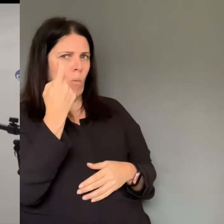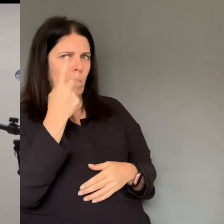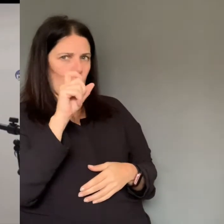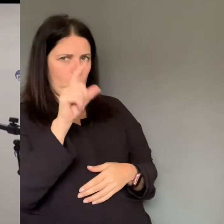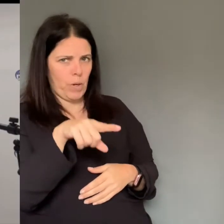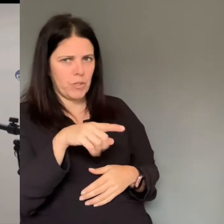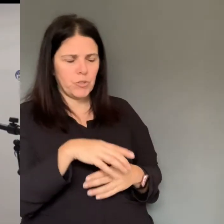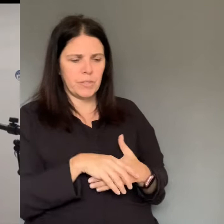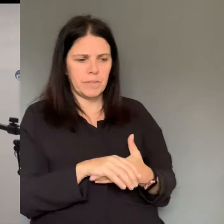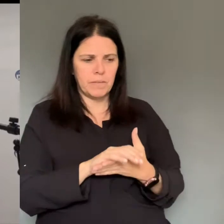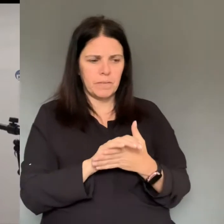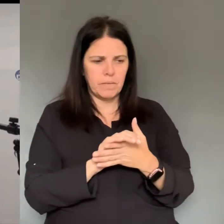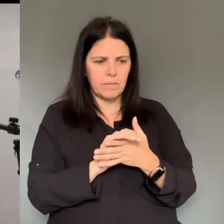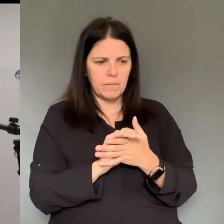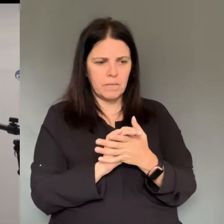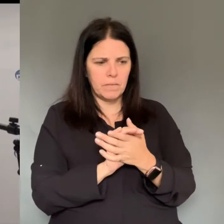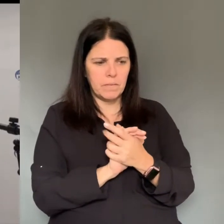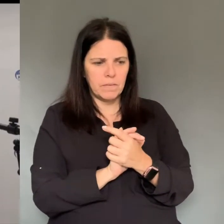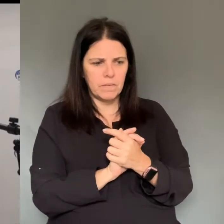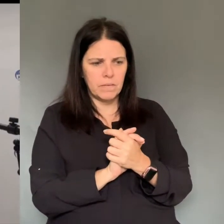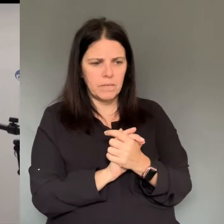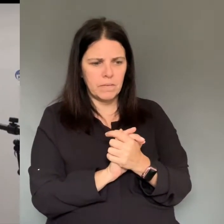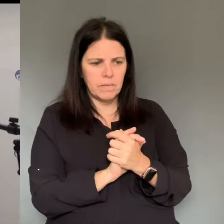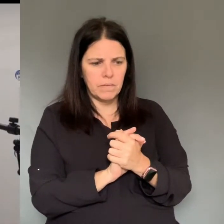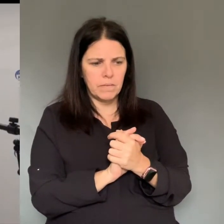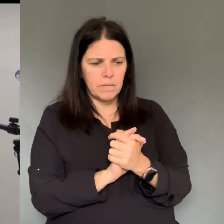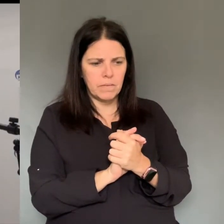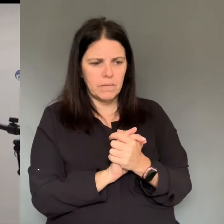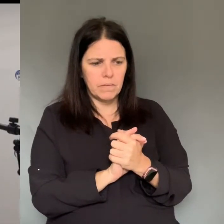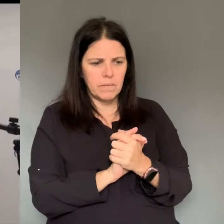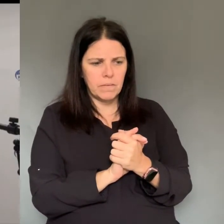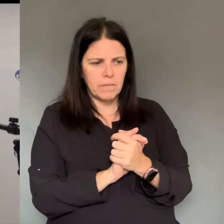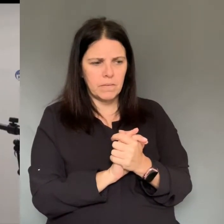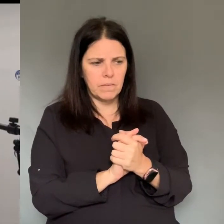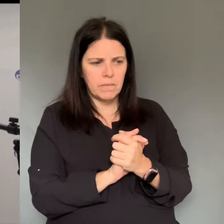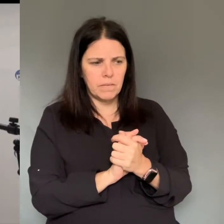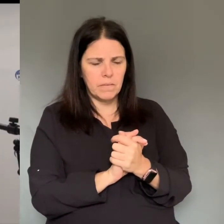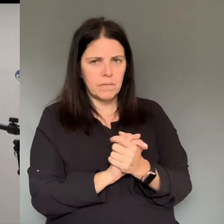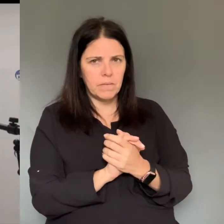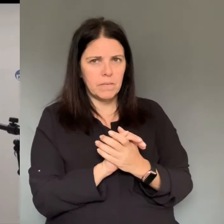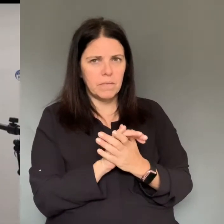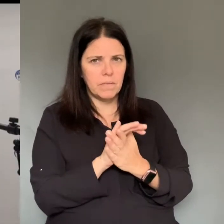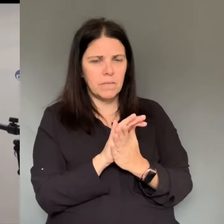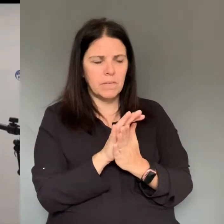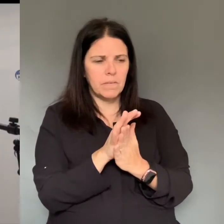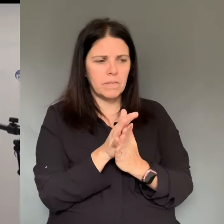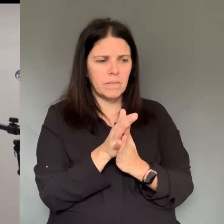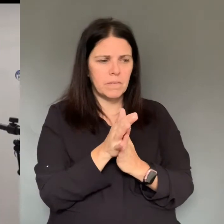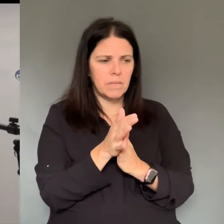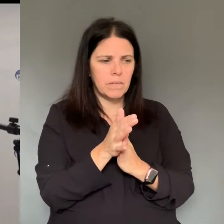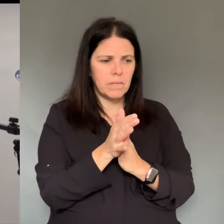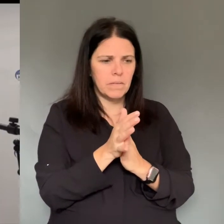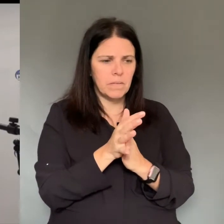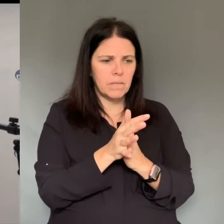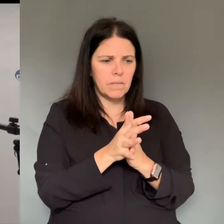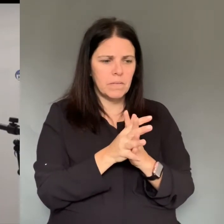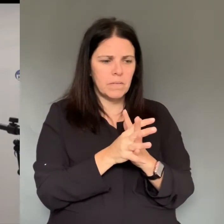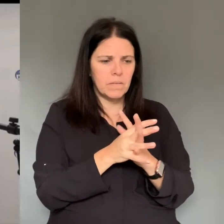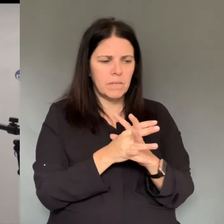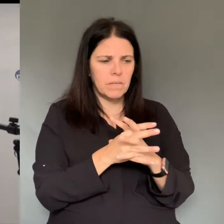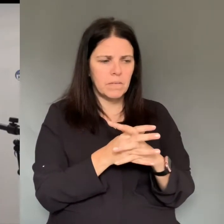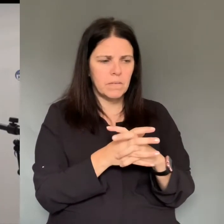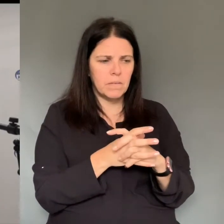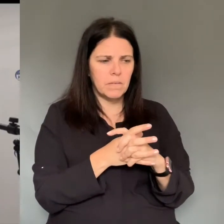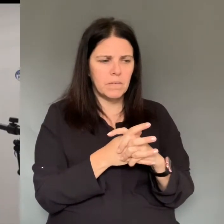So you're referring to point of care testing to test for people for COVID-19. None of those test kits are approved in Canada at